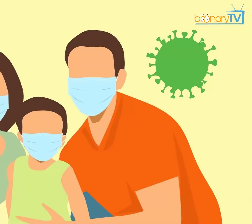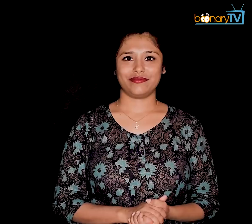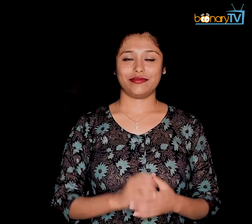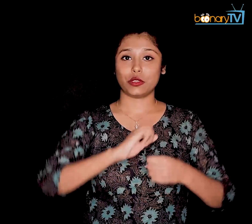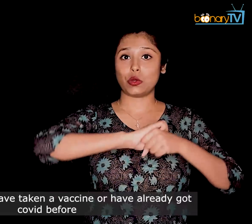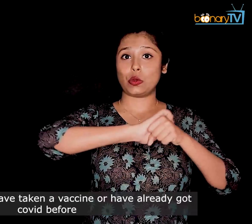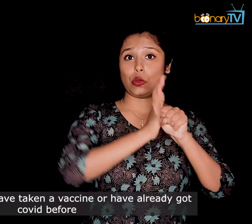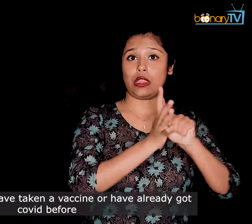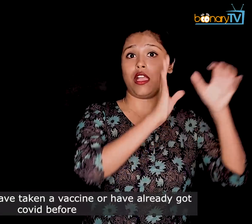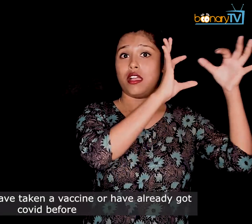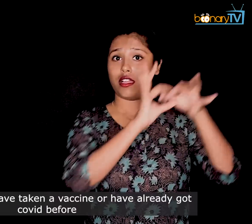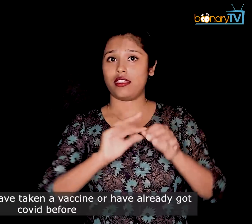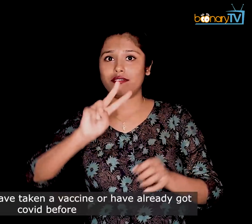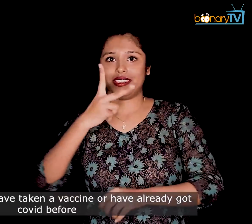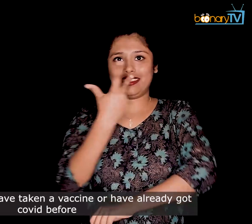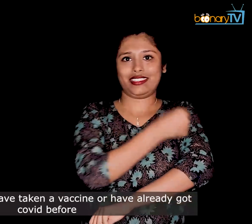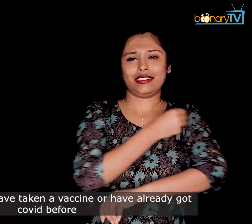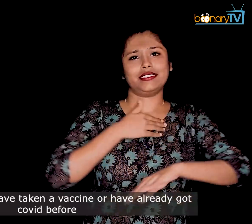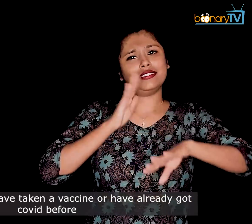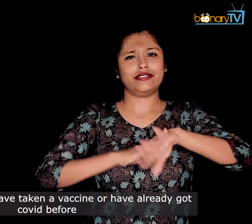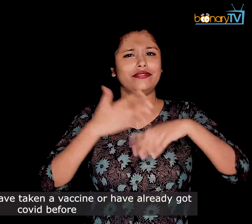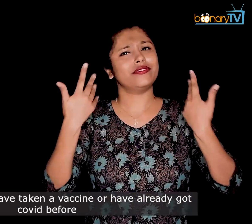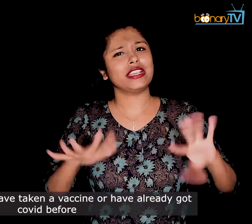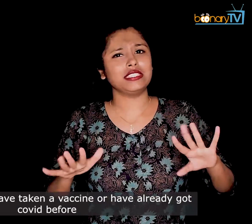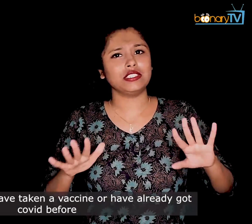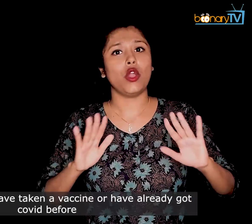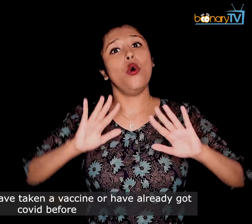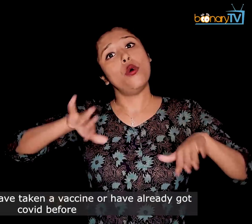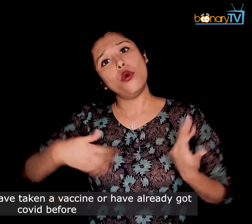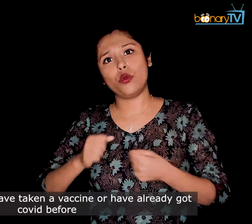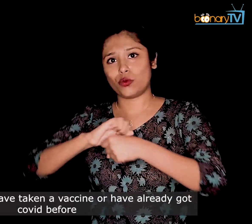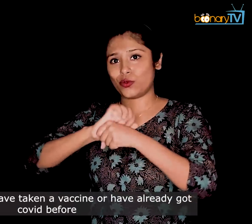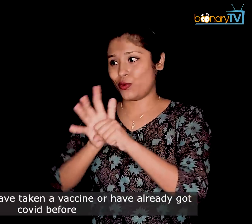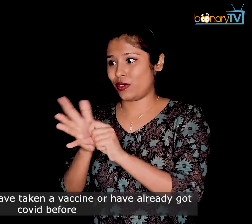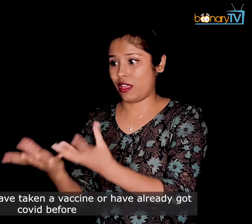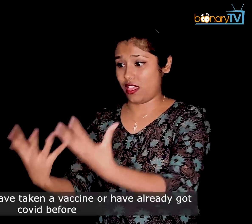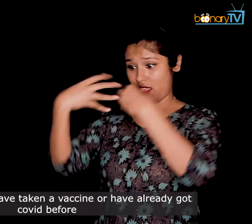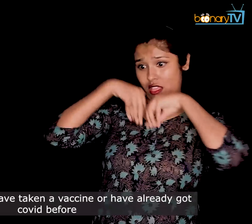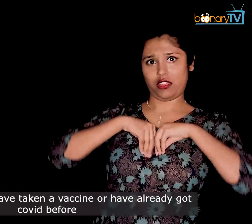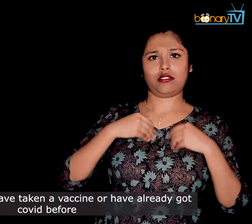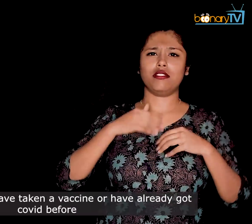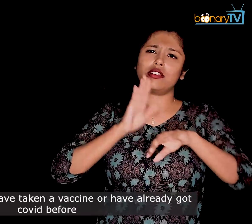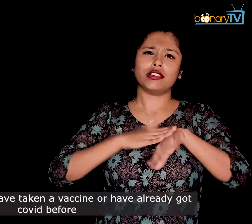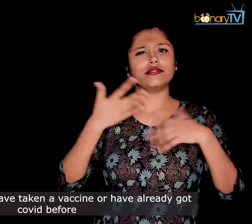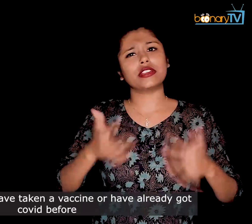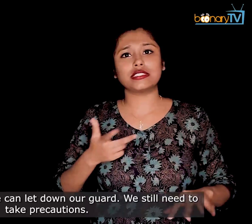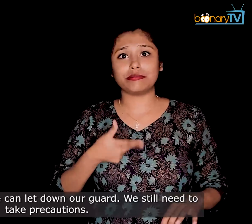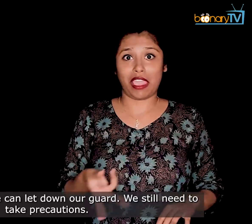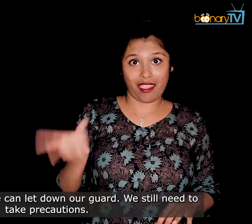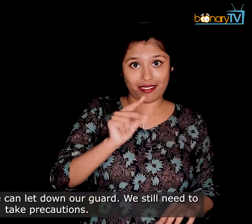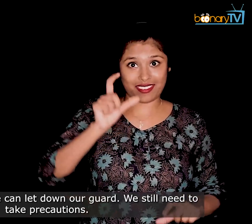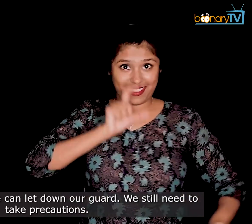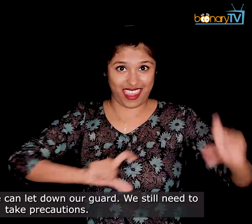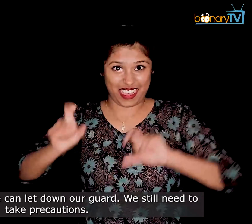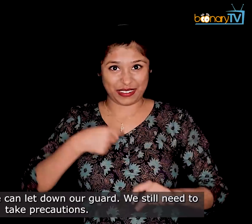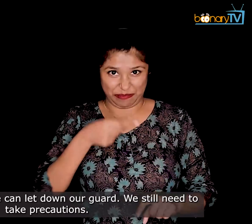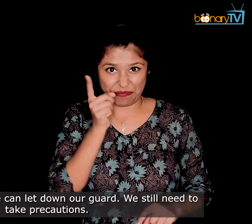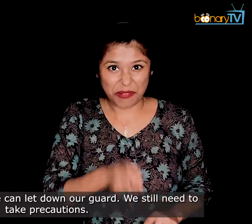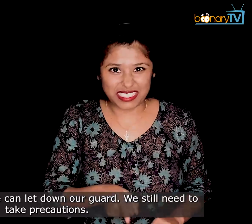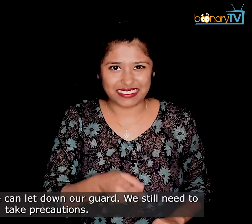just because you have taken a vaccine or have already got covet before doesn't mean that we can let down